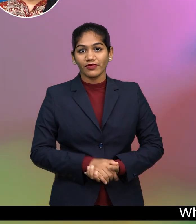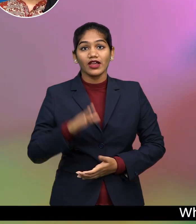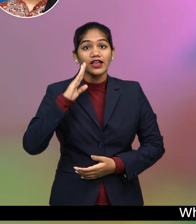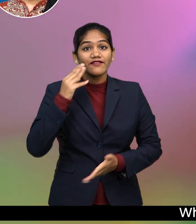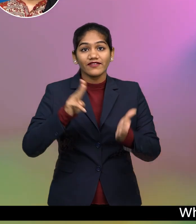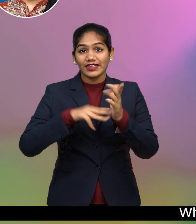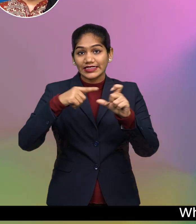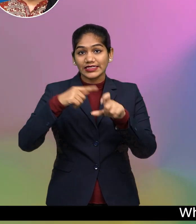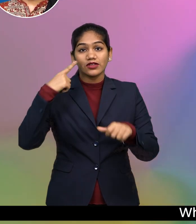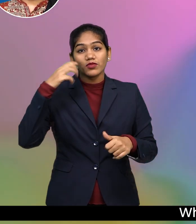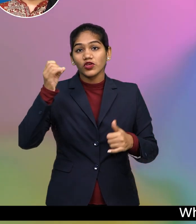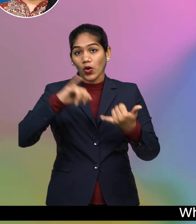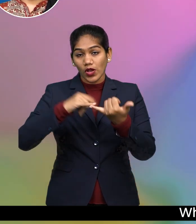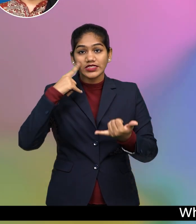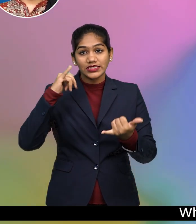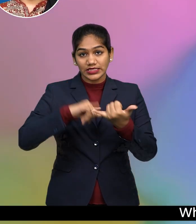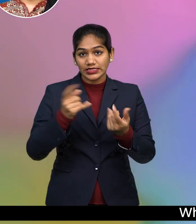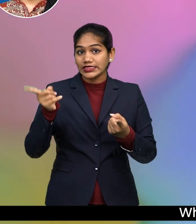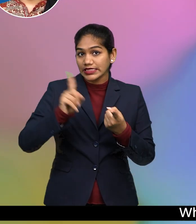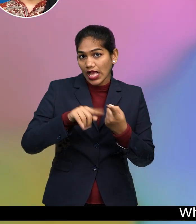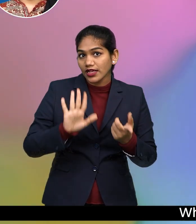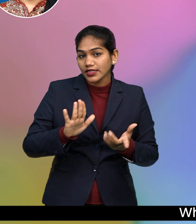When meiosis occurs,